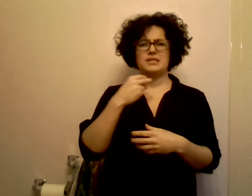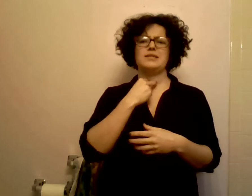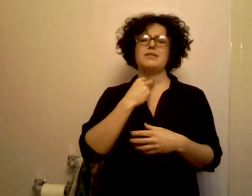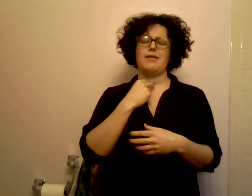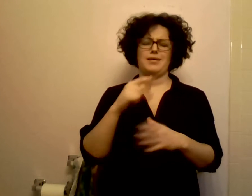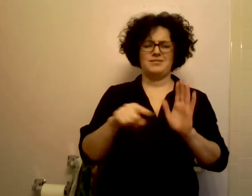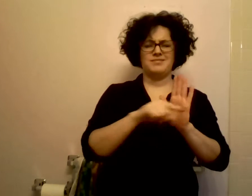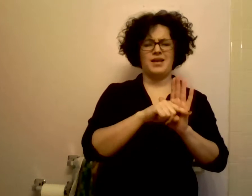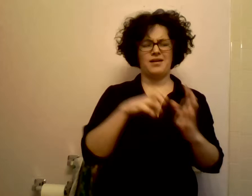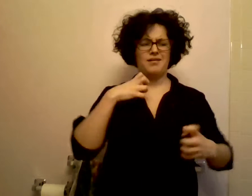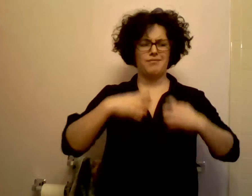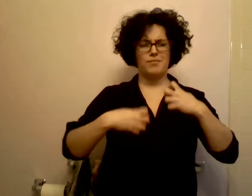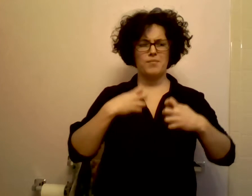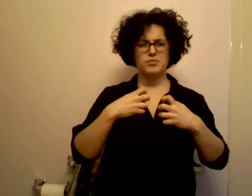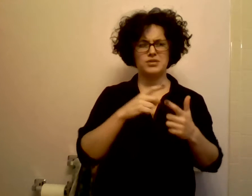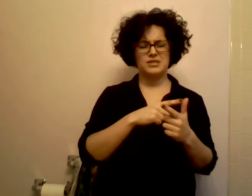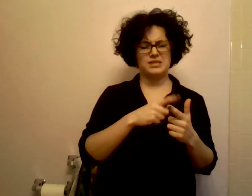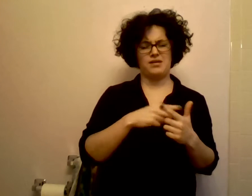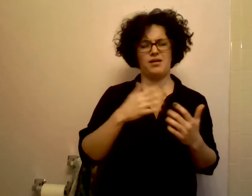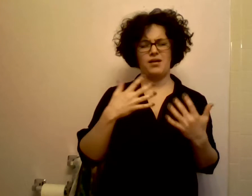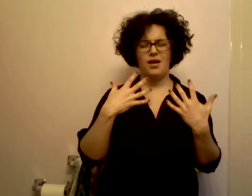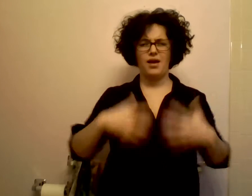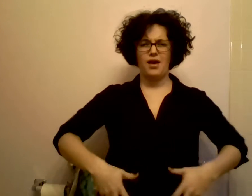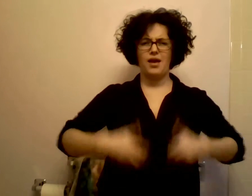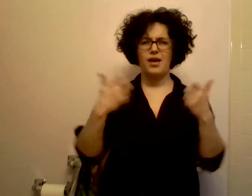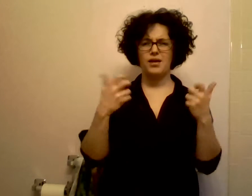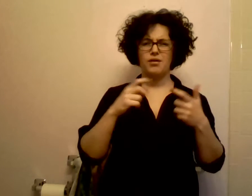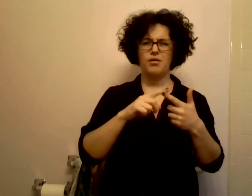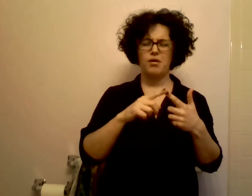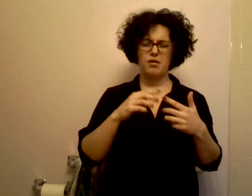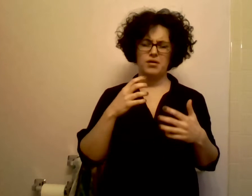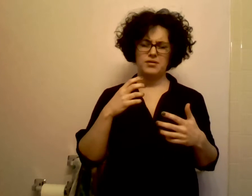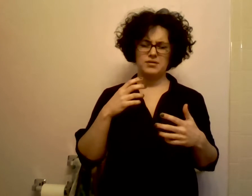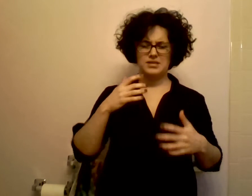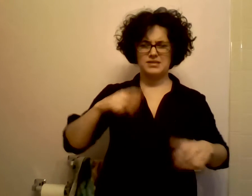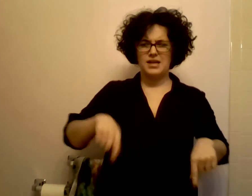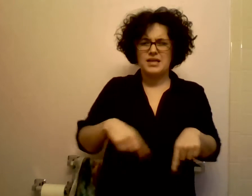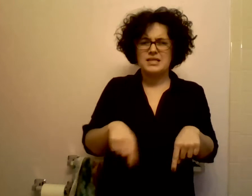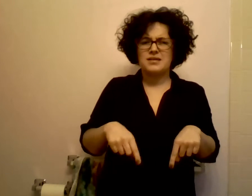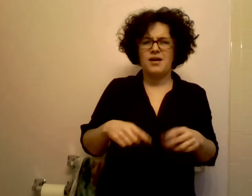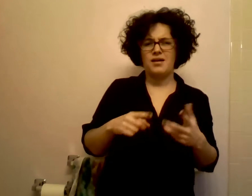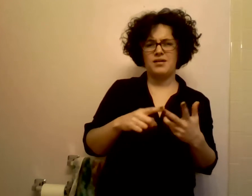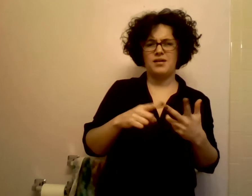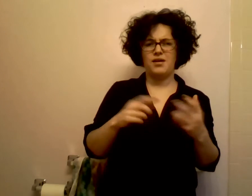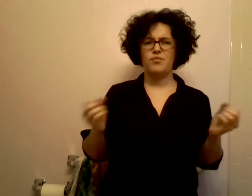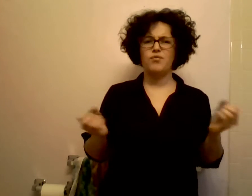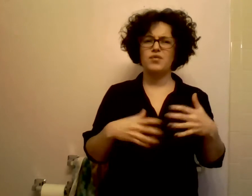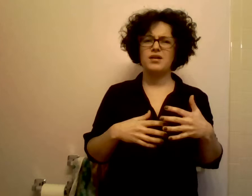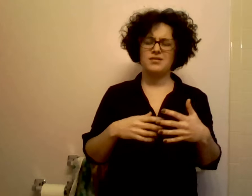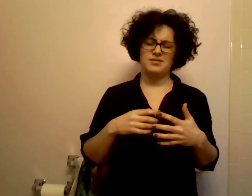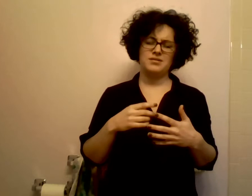anger, depression, anxiety, to name a few. It's important to recognize that these negative emotions that